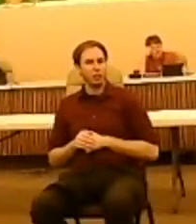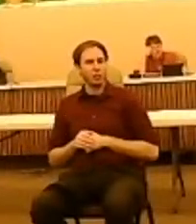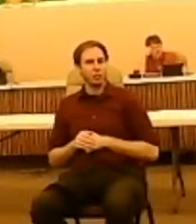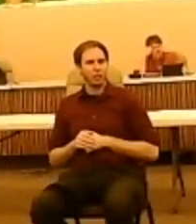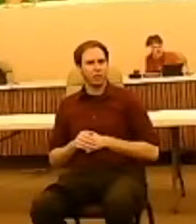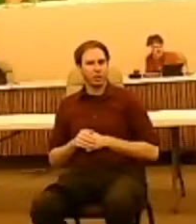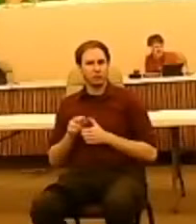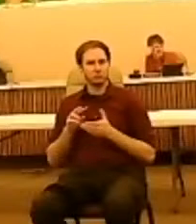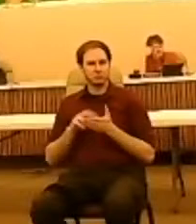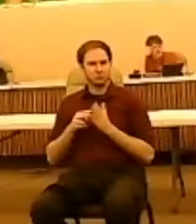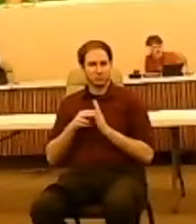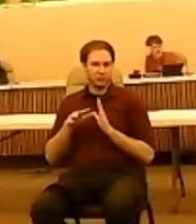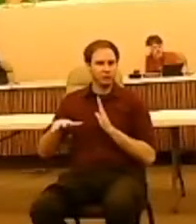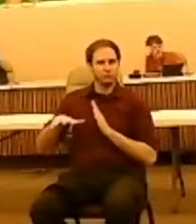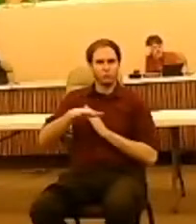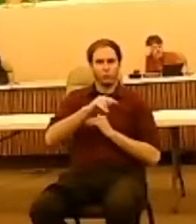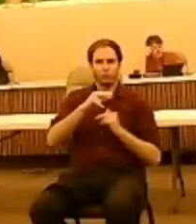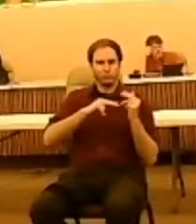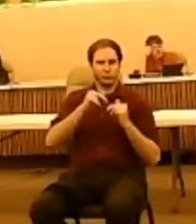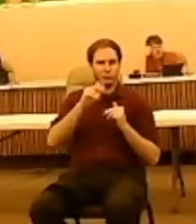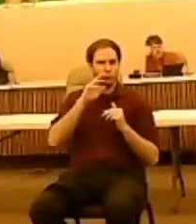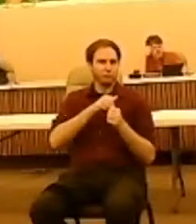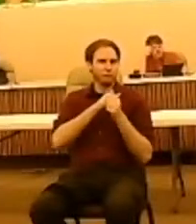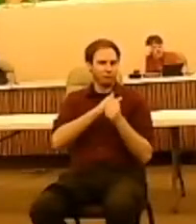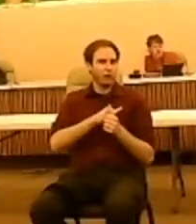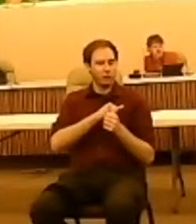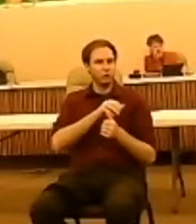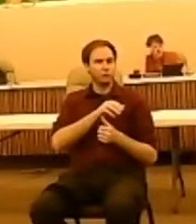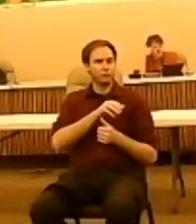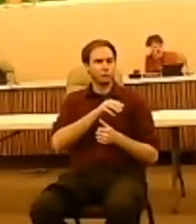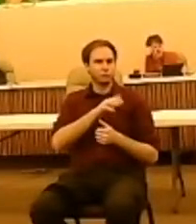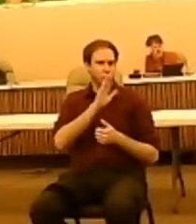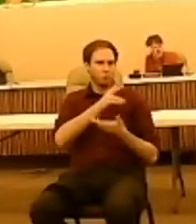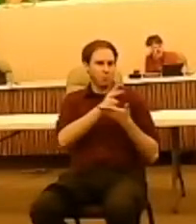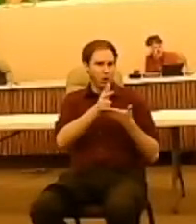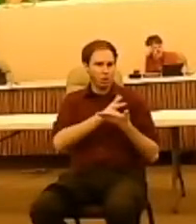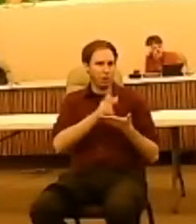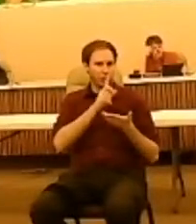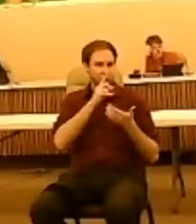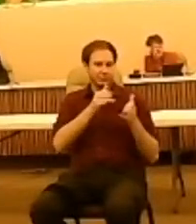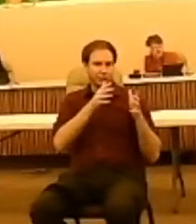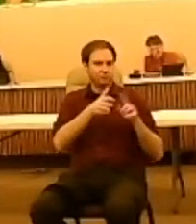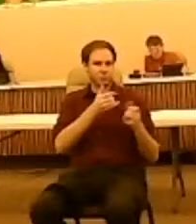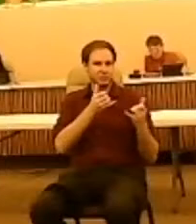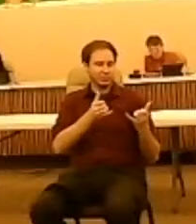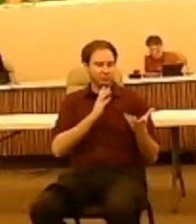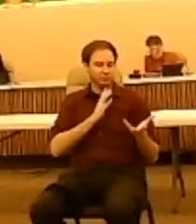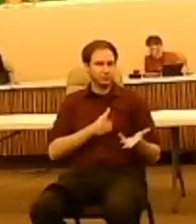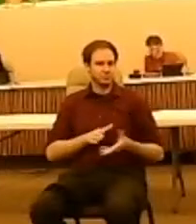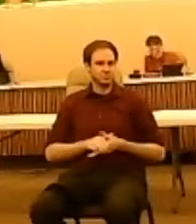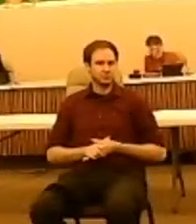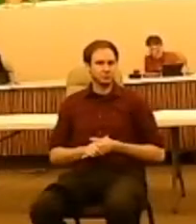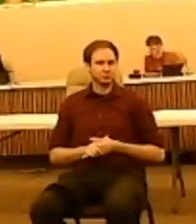and everywhere else the building is and parking lot's going is parking lot today. So,